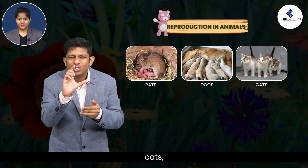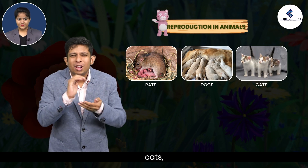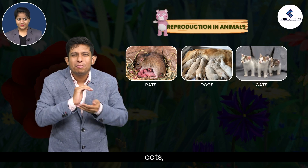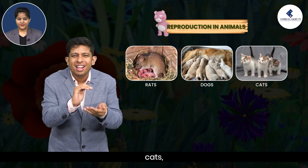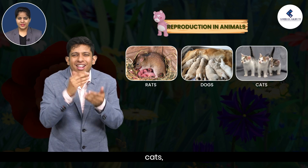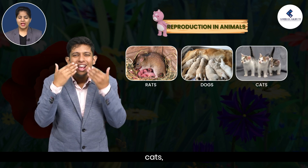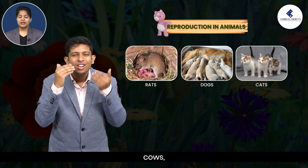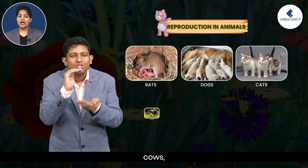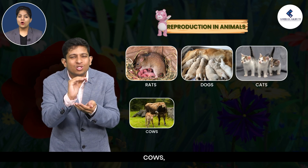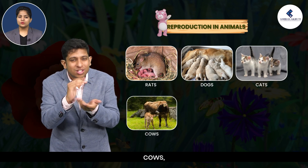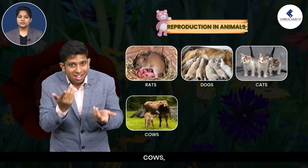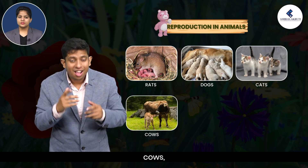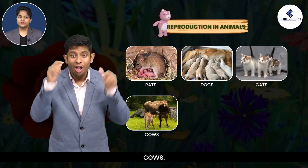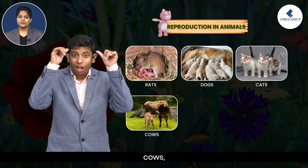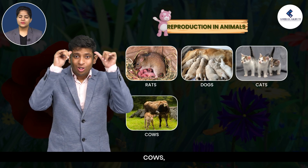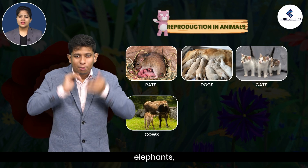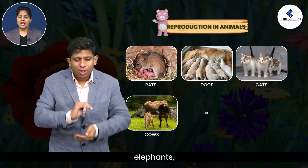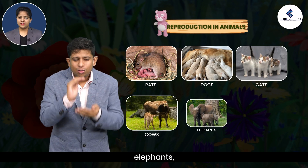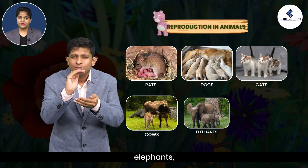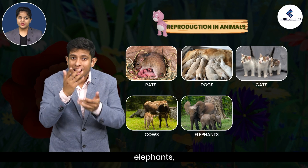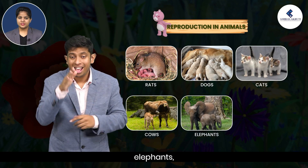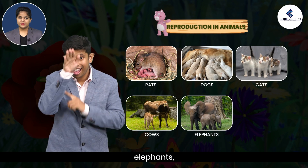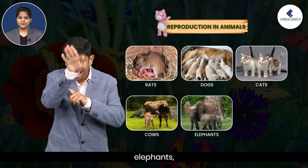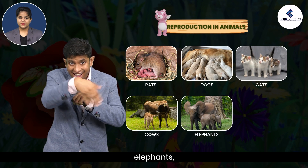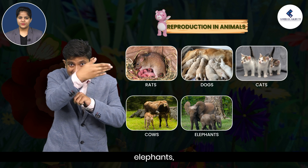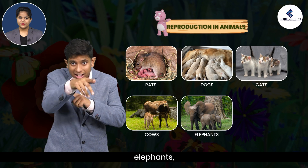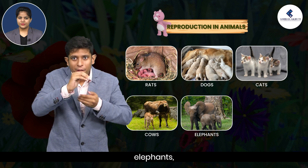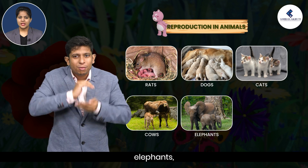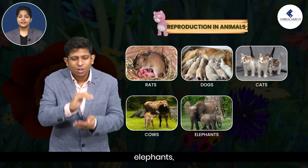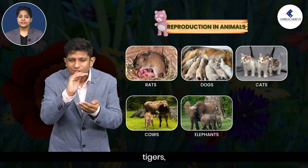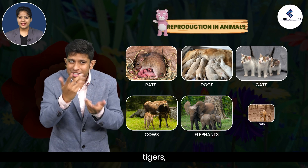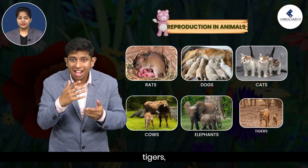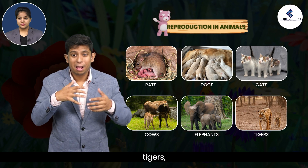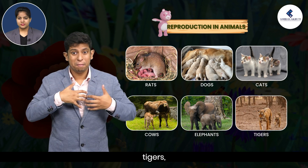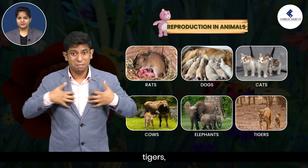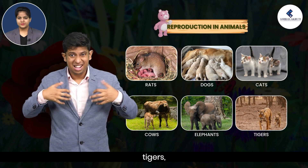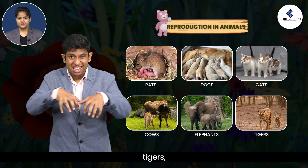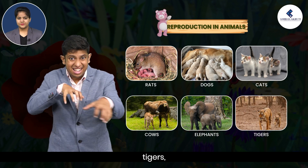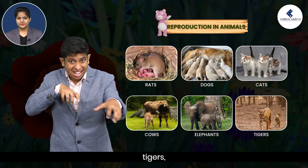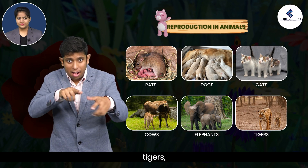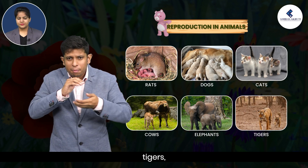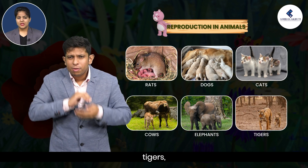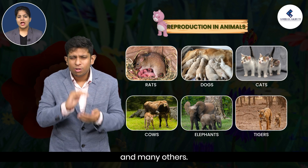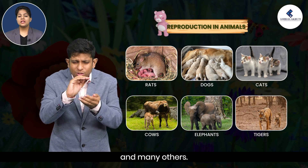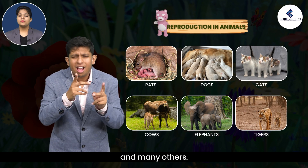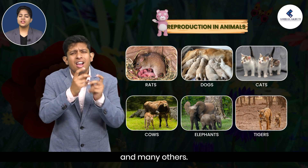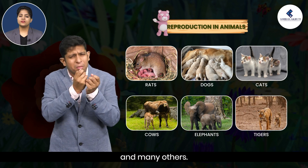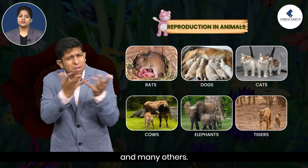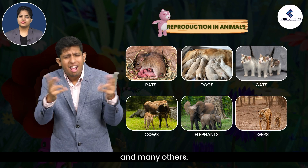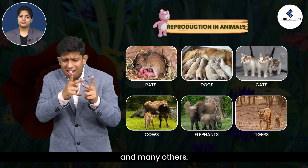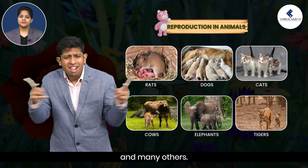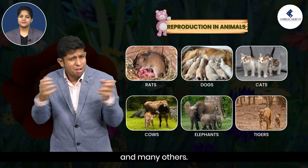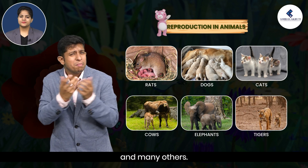cats, cows, elephants, tigers, and